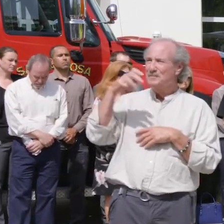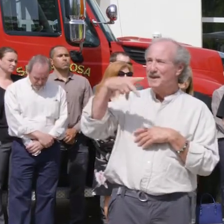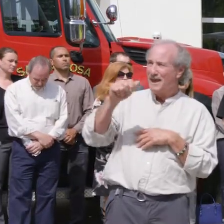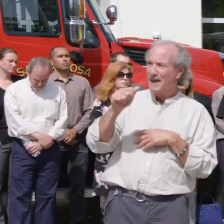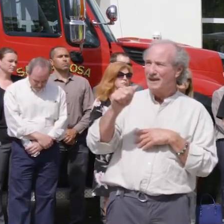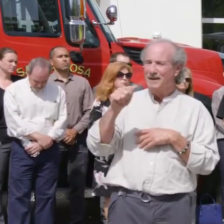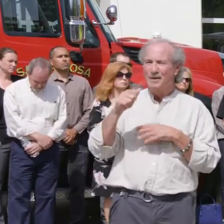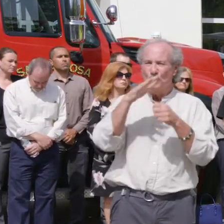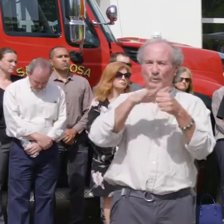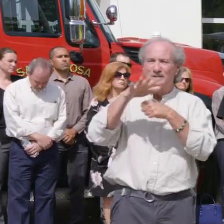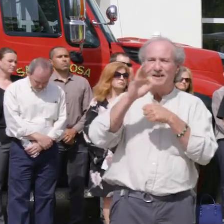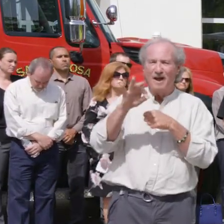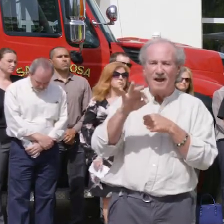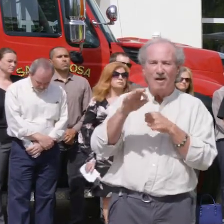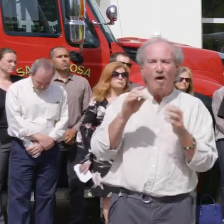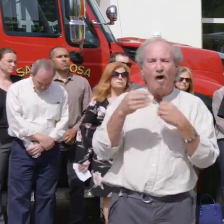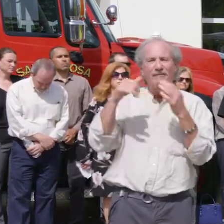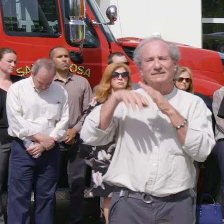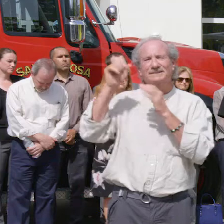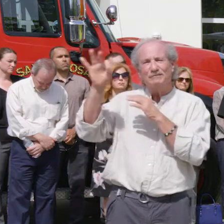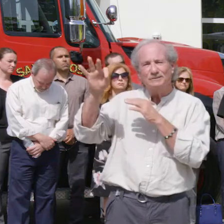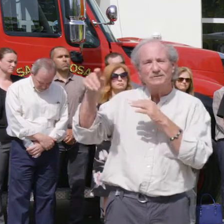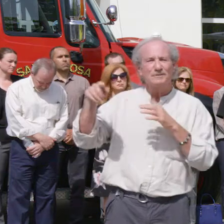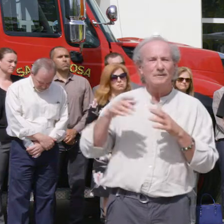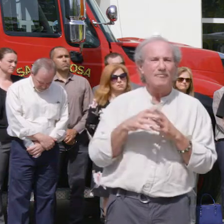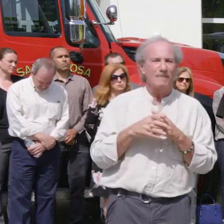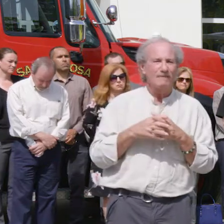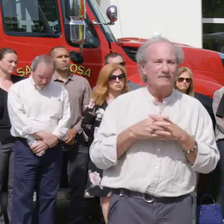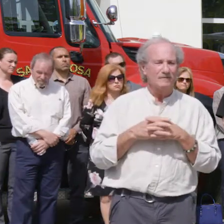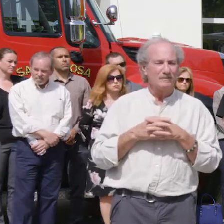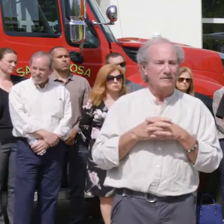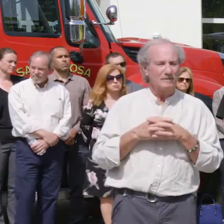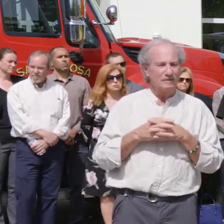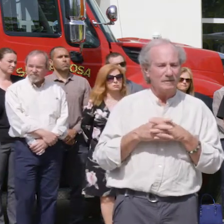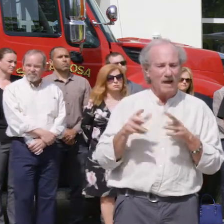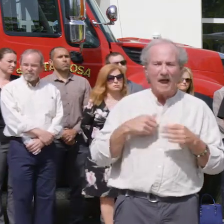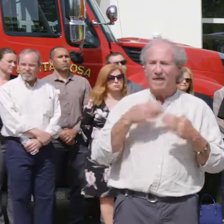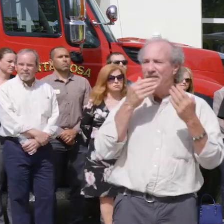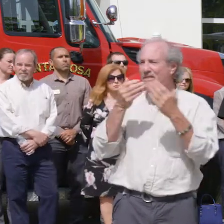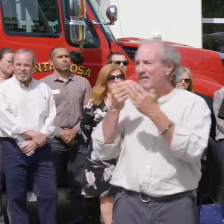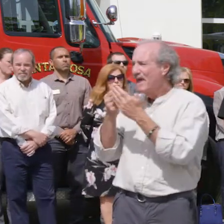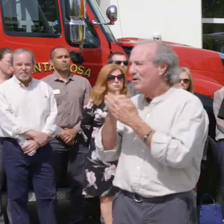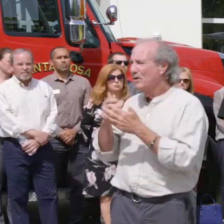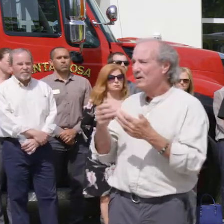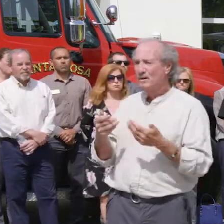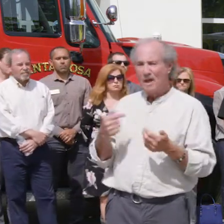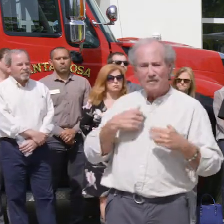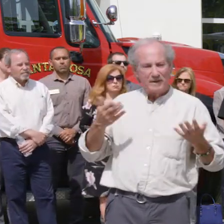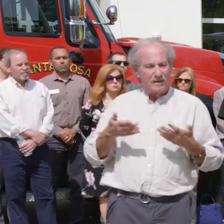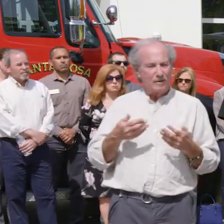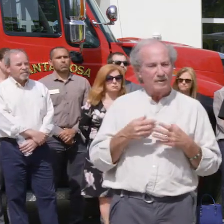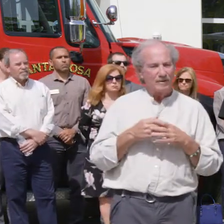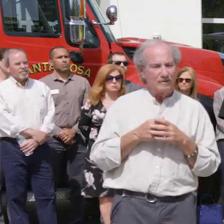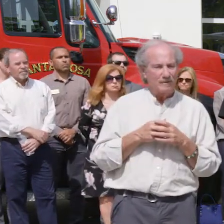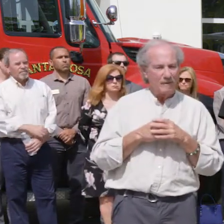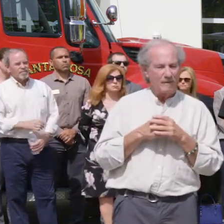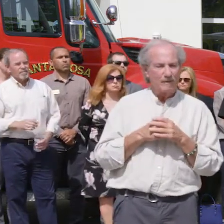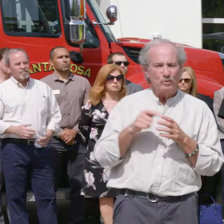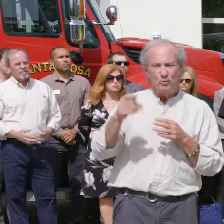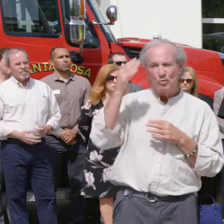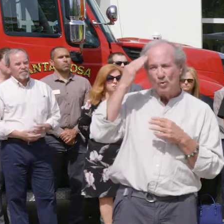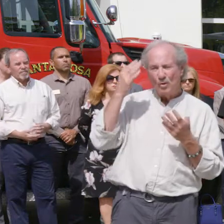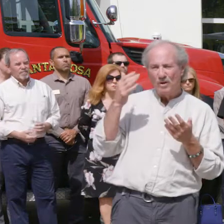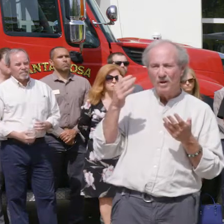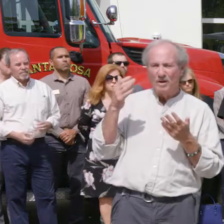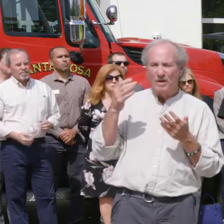Agency at our office in San Francisco. I really appreciate the invitation to be here with you today. You know,